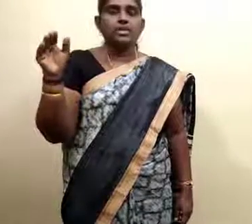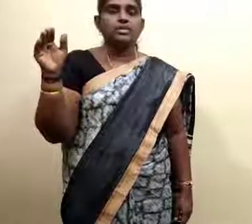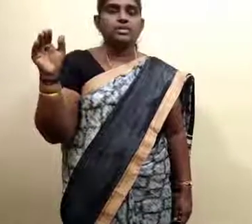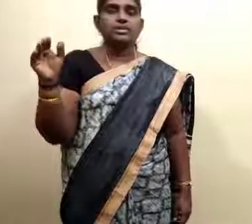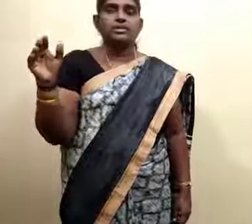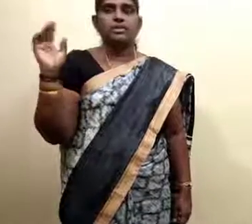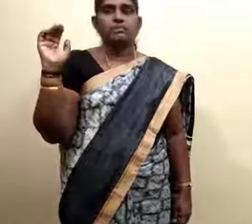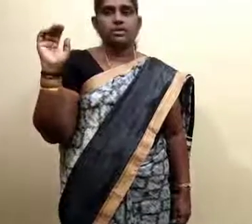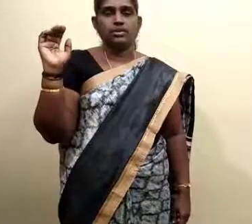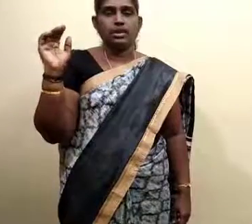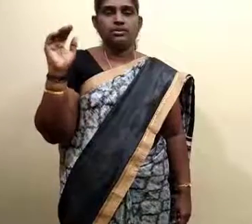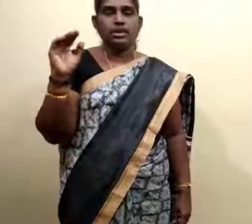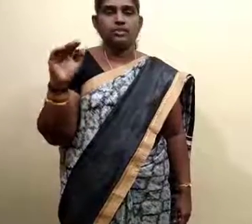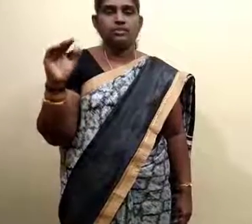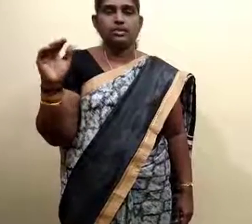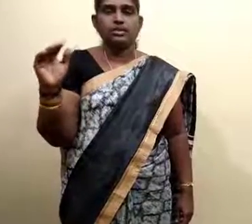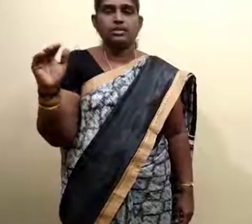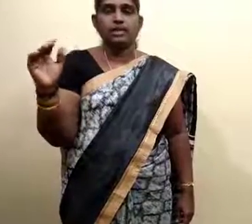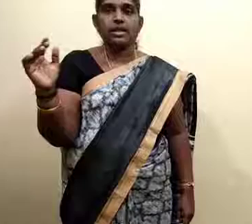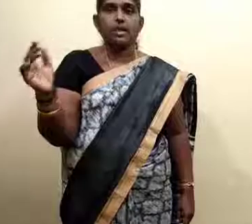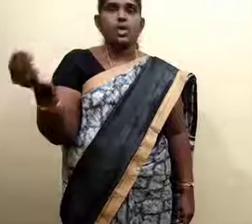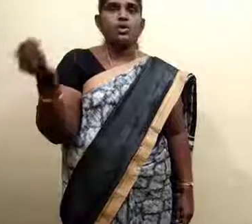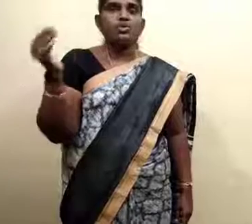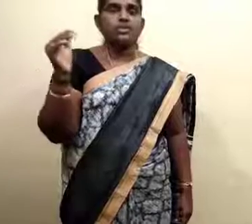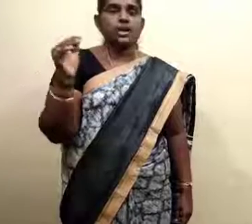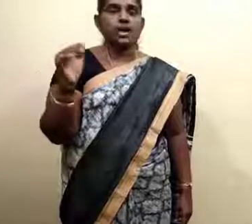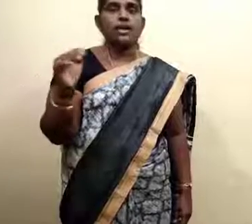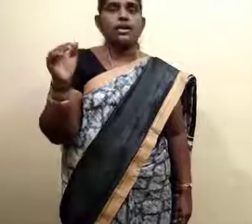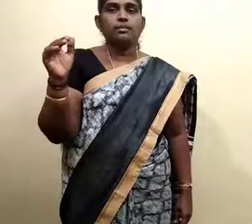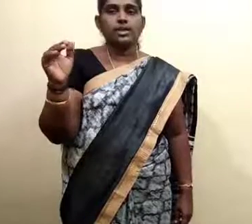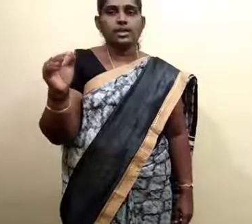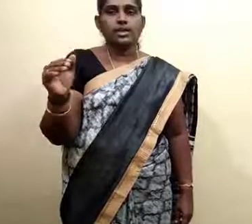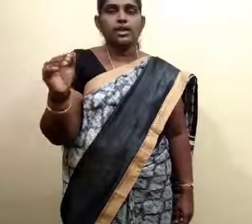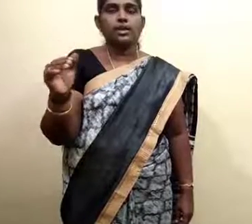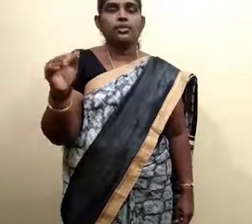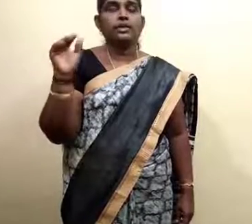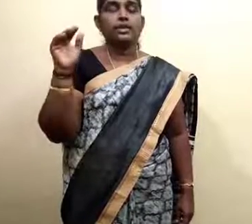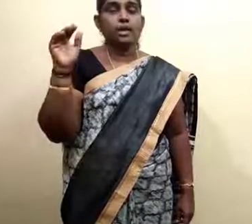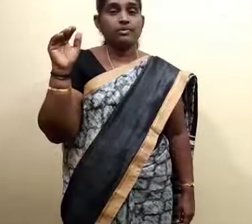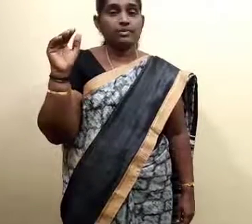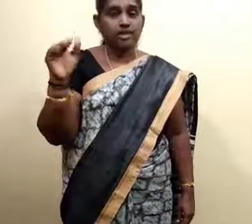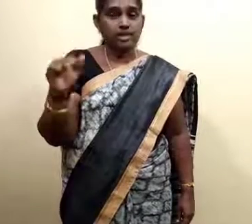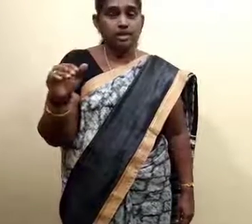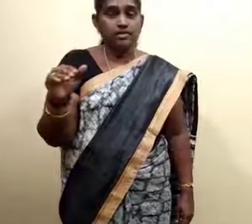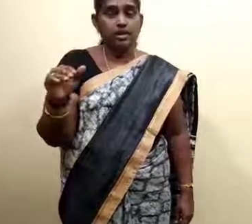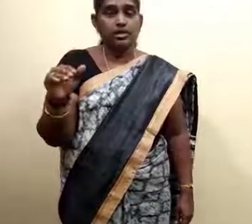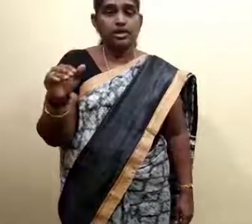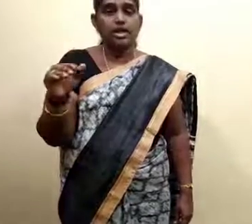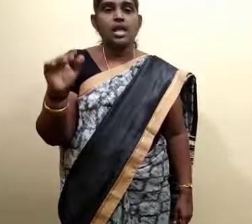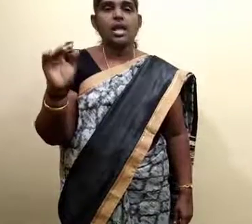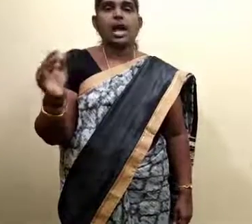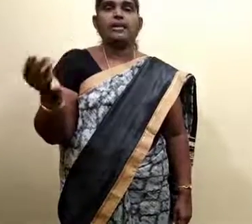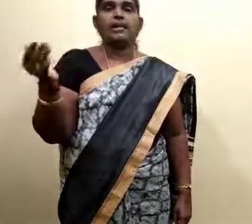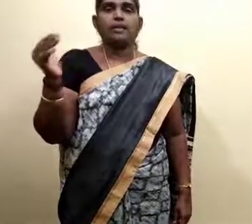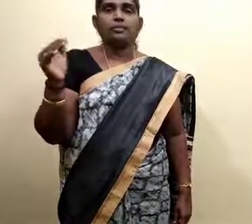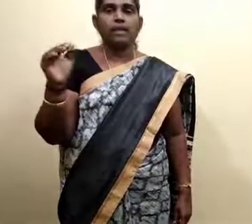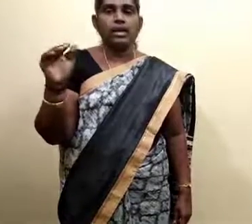French businessman, who stayed in Britain during the time of the French Revolution and the